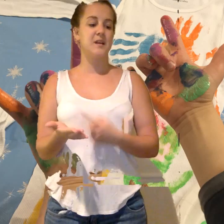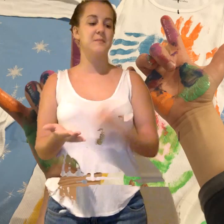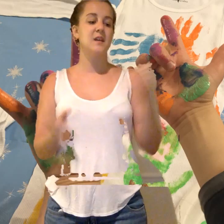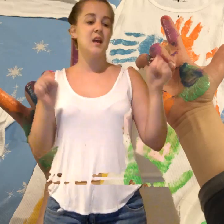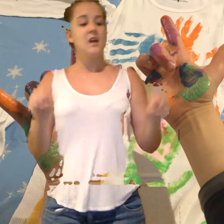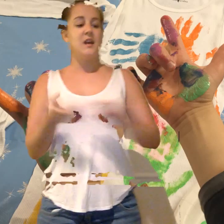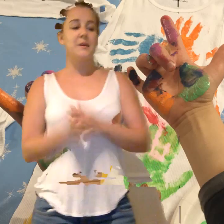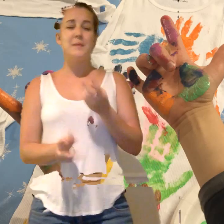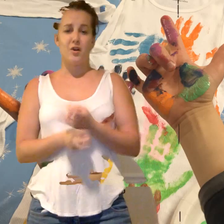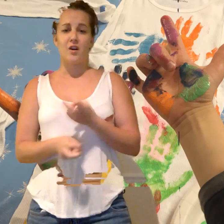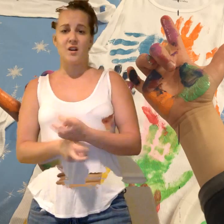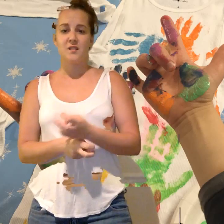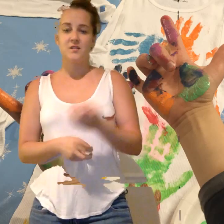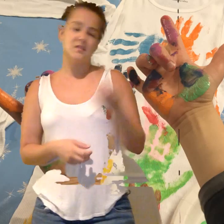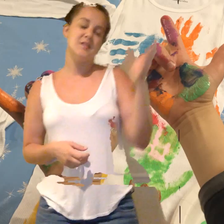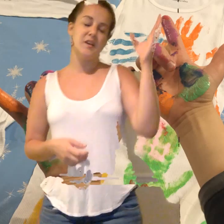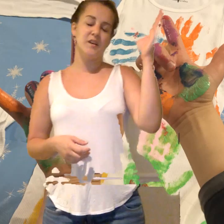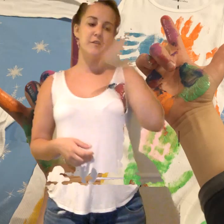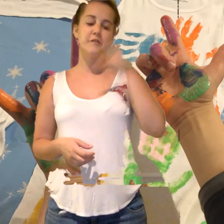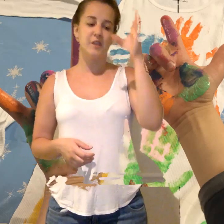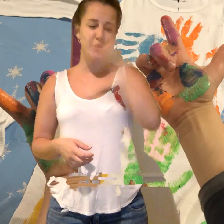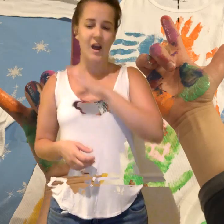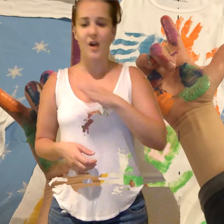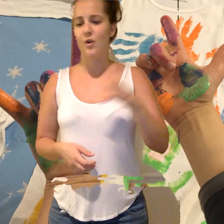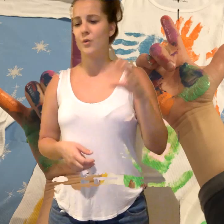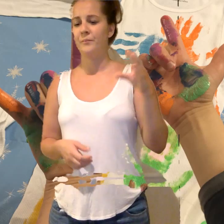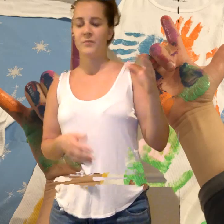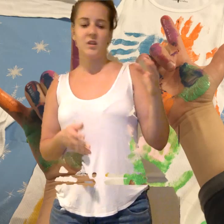Sometimes it can be hard to figure out,